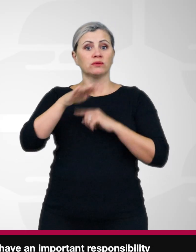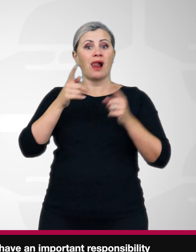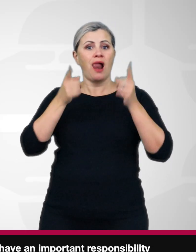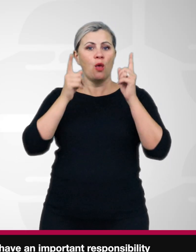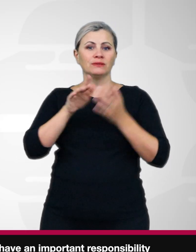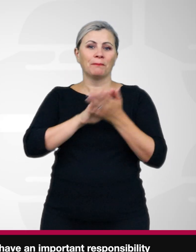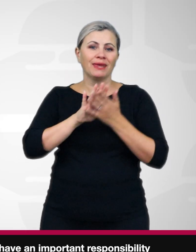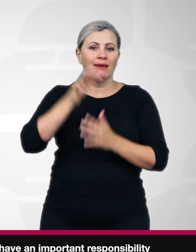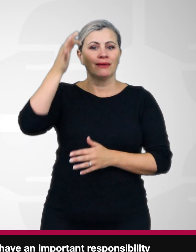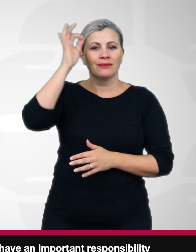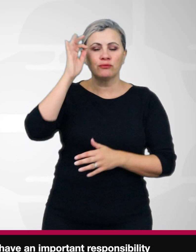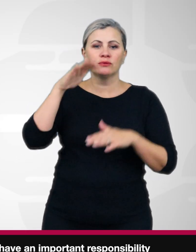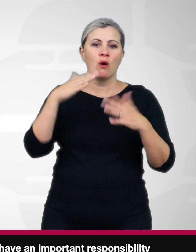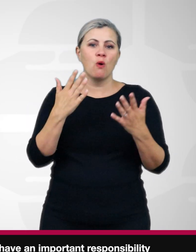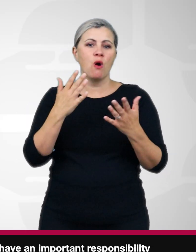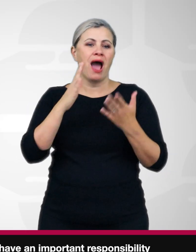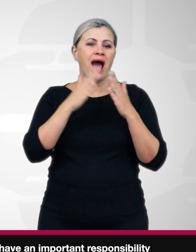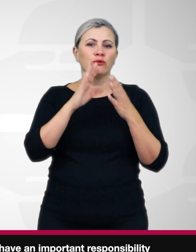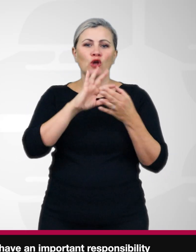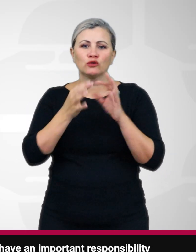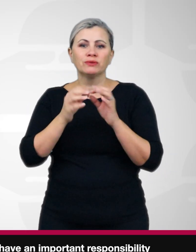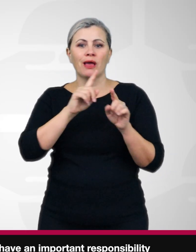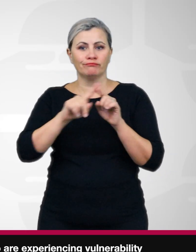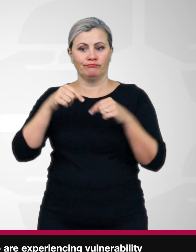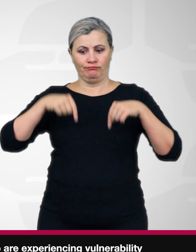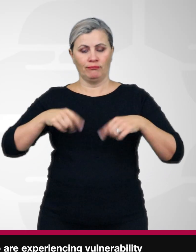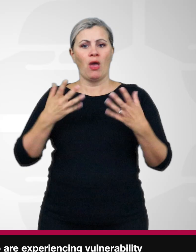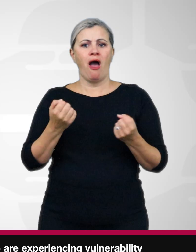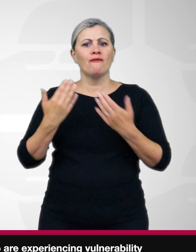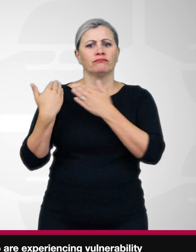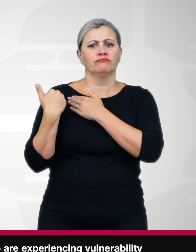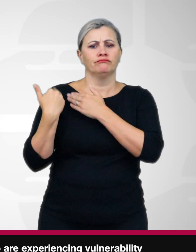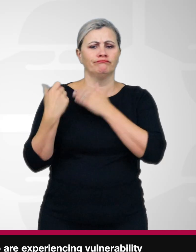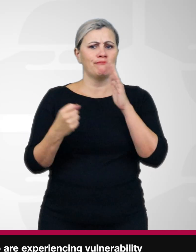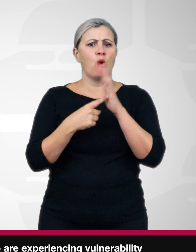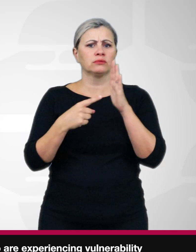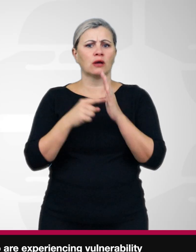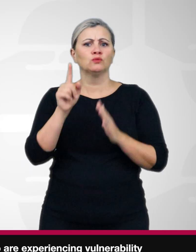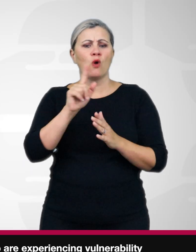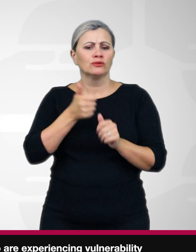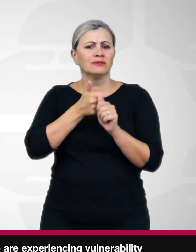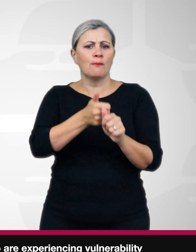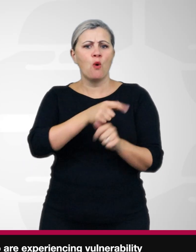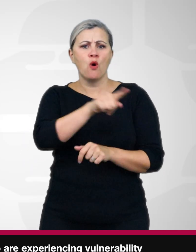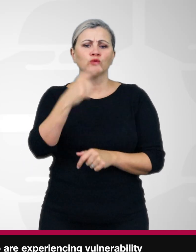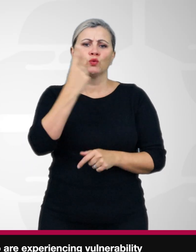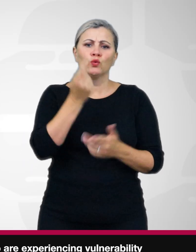As a social landlord, we have an important responsibility to support tenants who are experiencing vulnerability